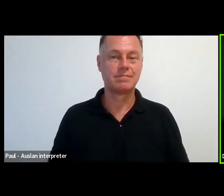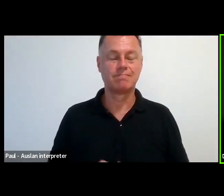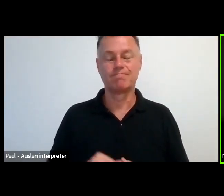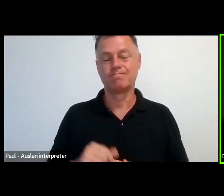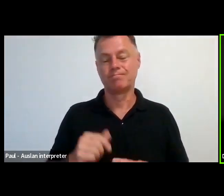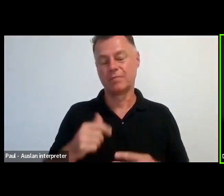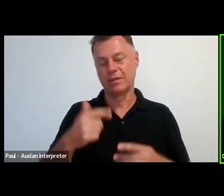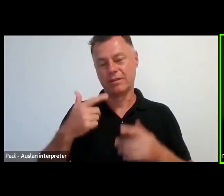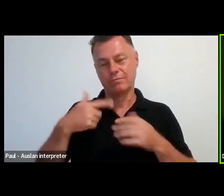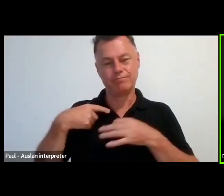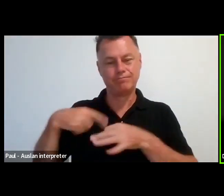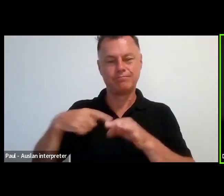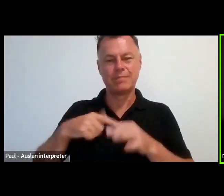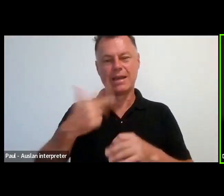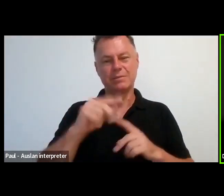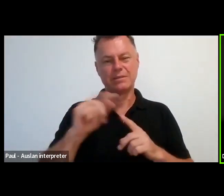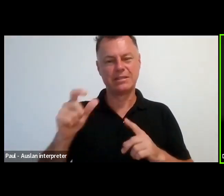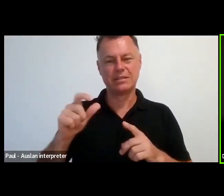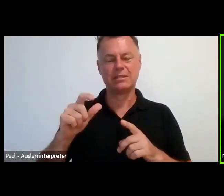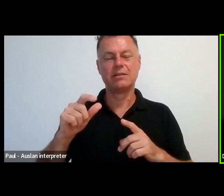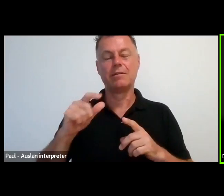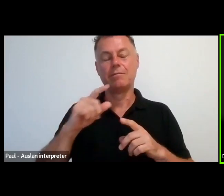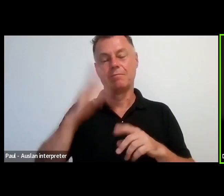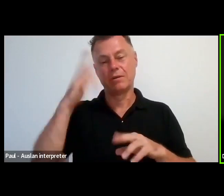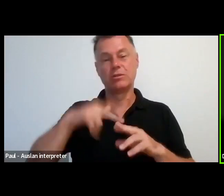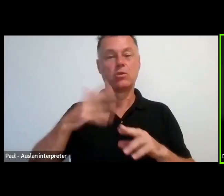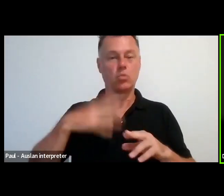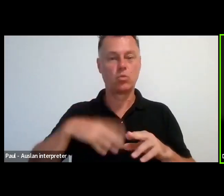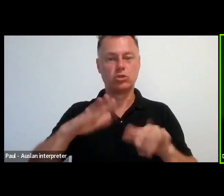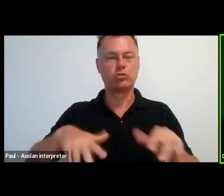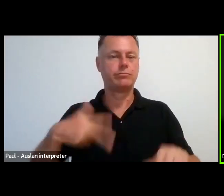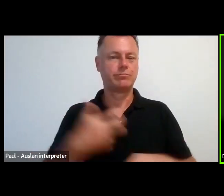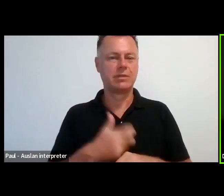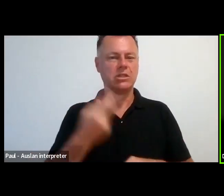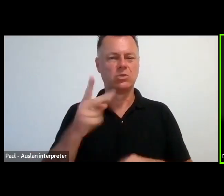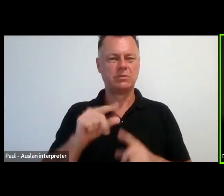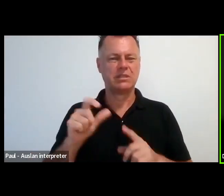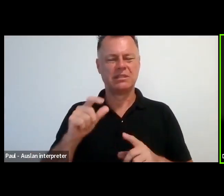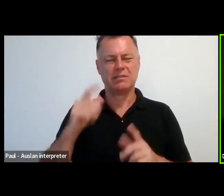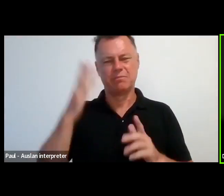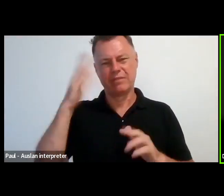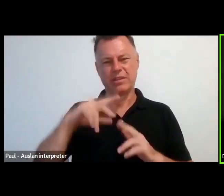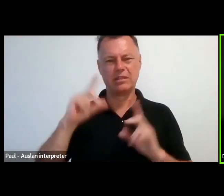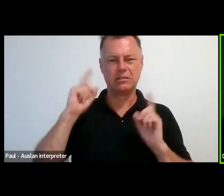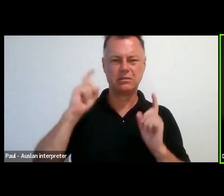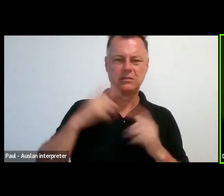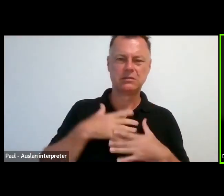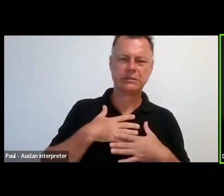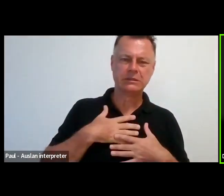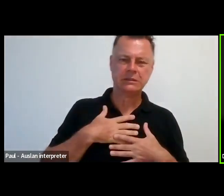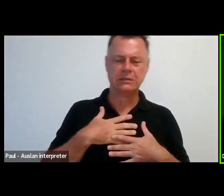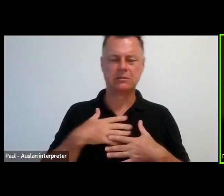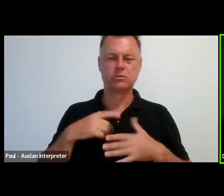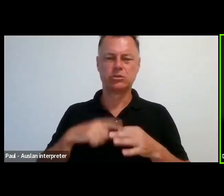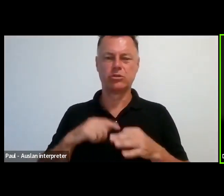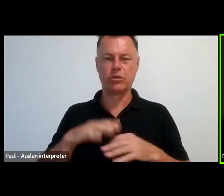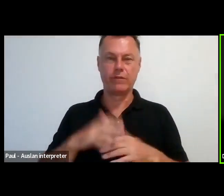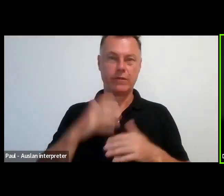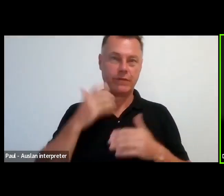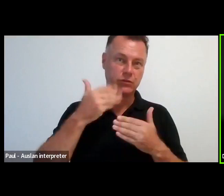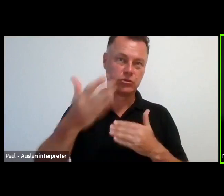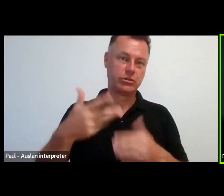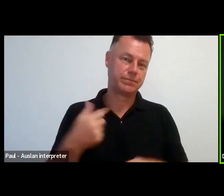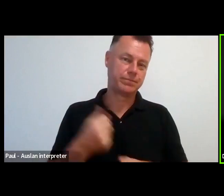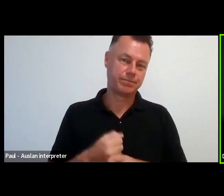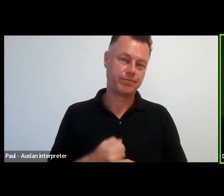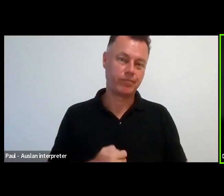80% of parents are really keen to get their kids vaccinated, but there's about 20% who are quite hesitant or have questions, and particularly around the long-term effects. What